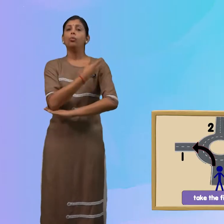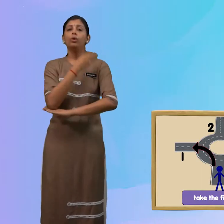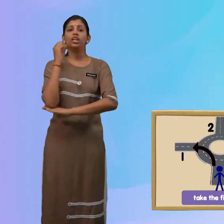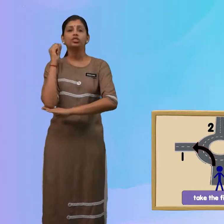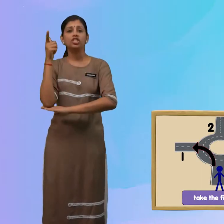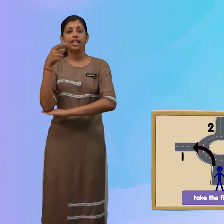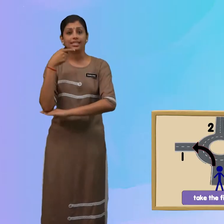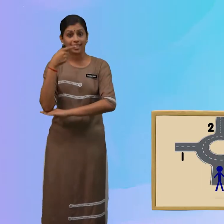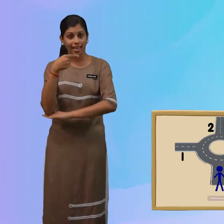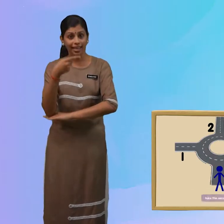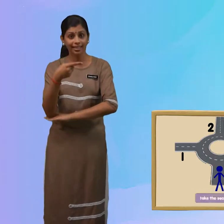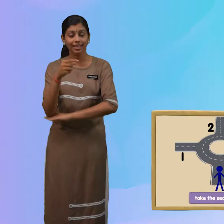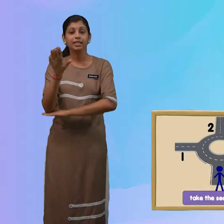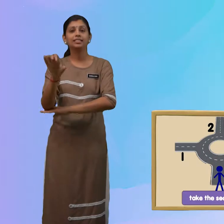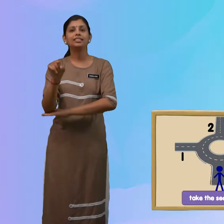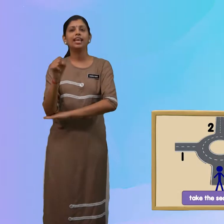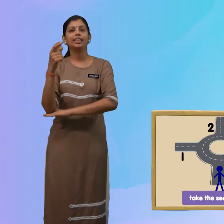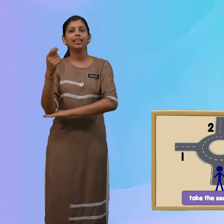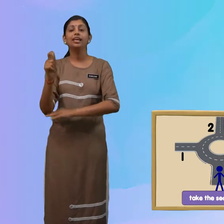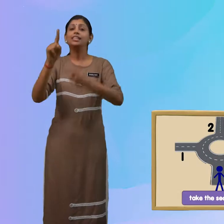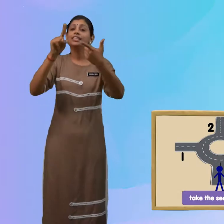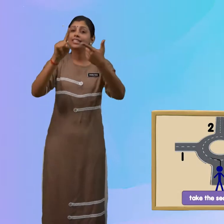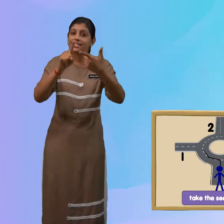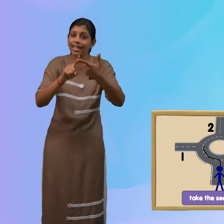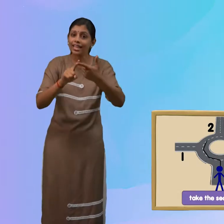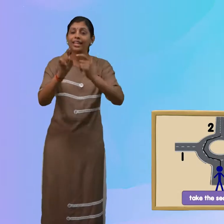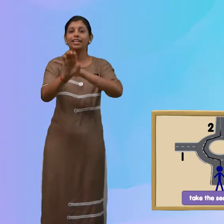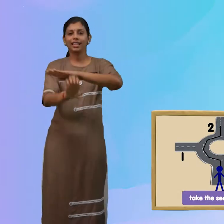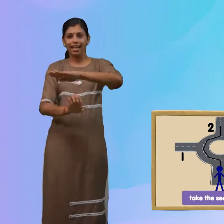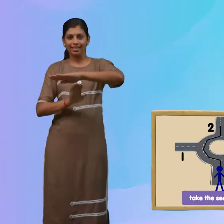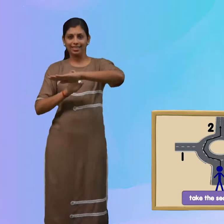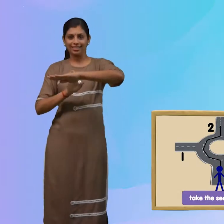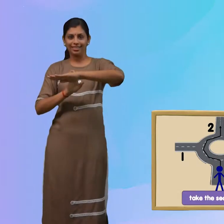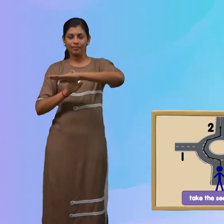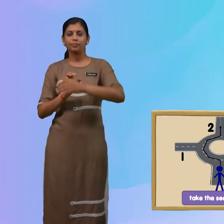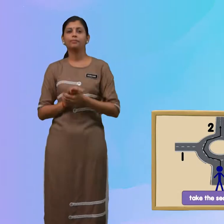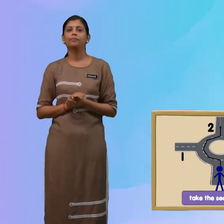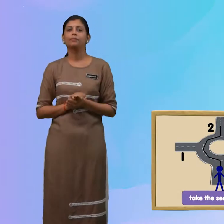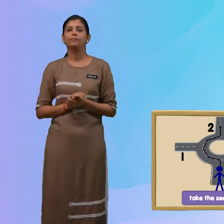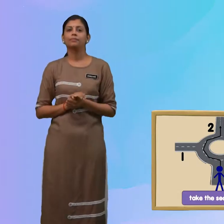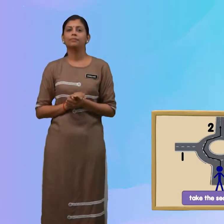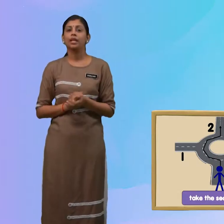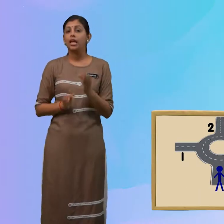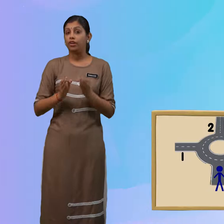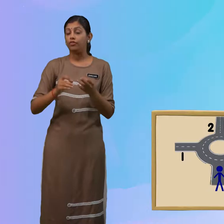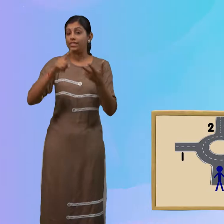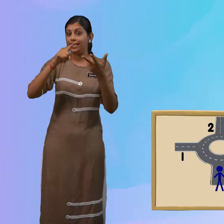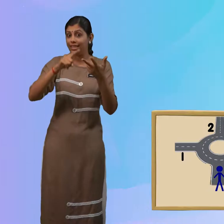we shall say, take the second exit. If it's the